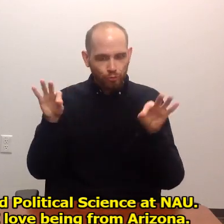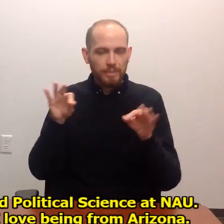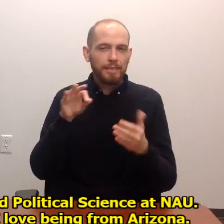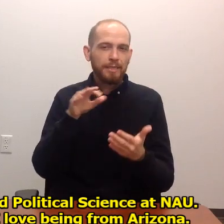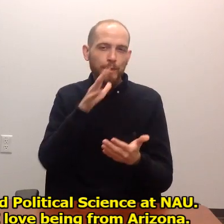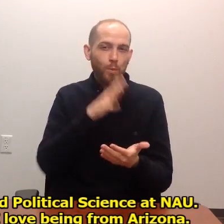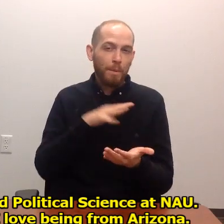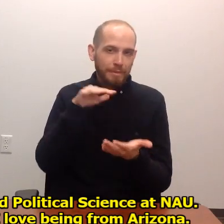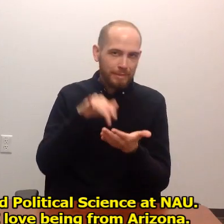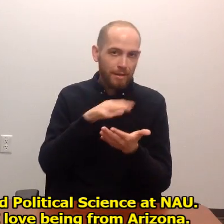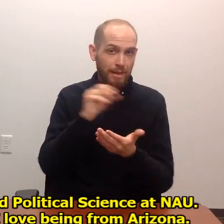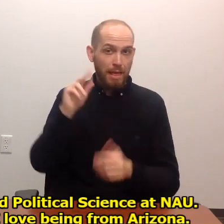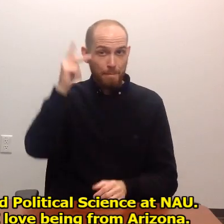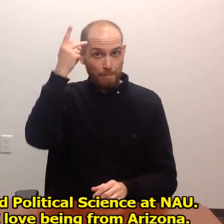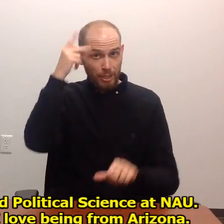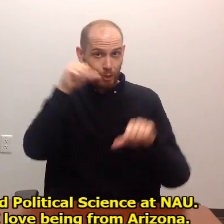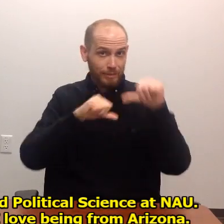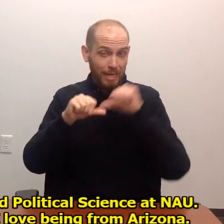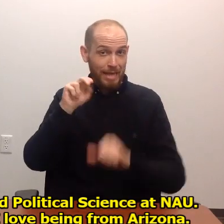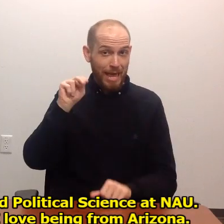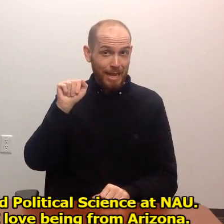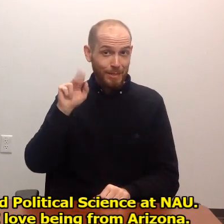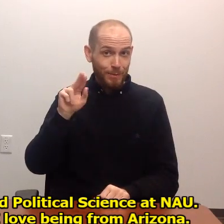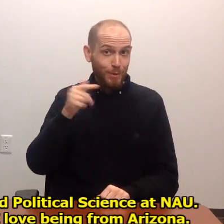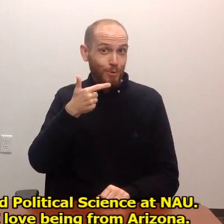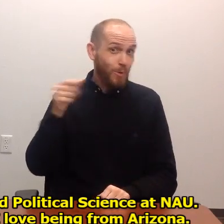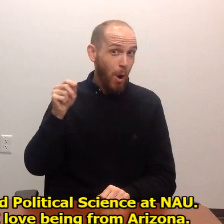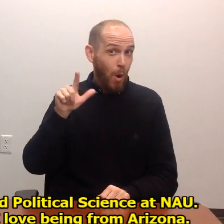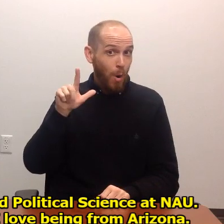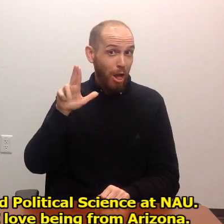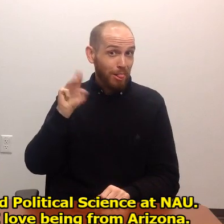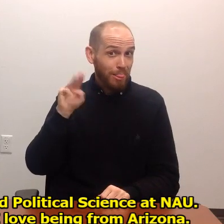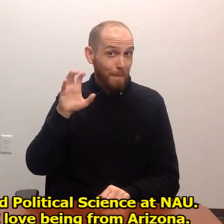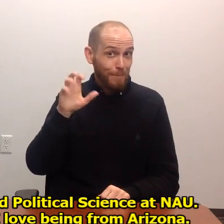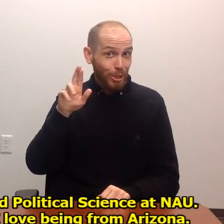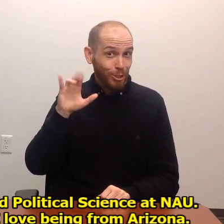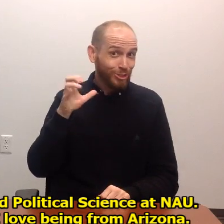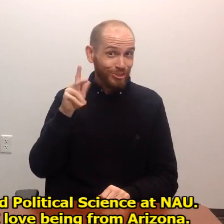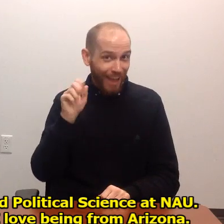Science at NAU. So go Lumberjacks!